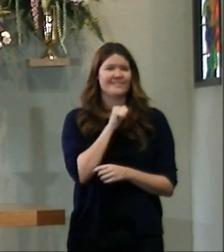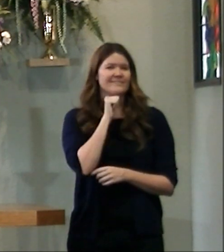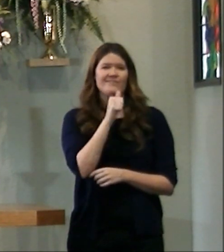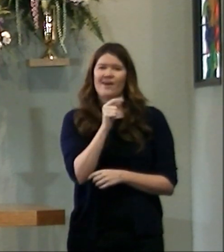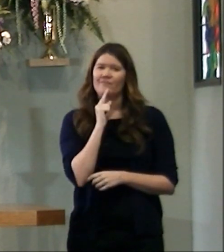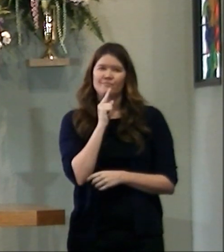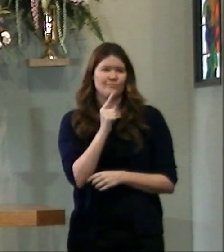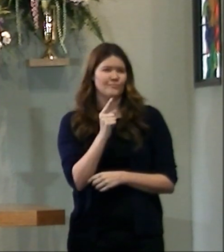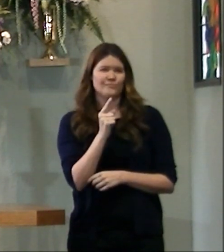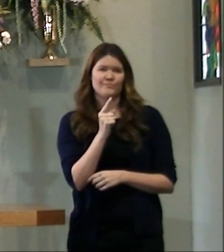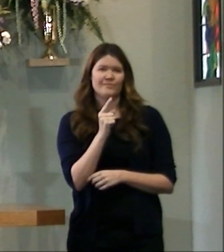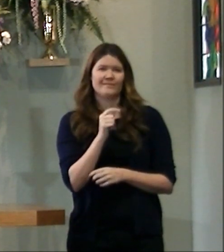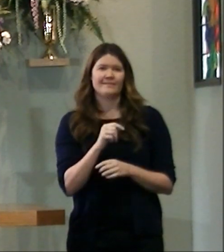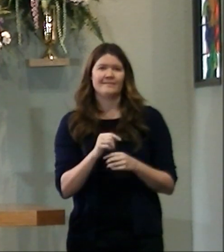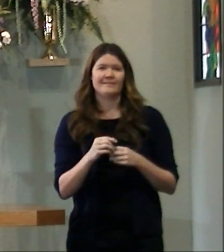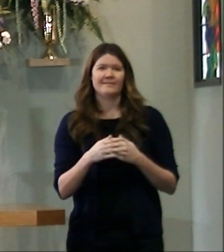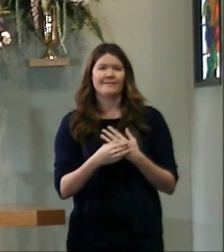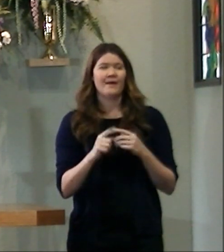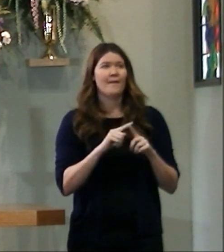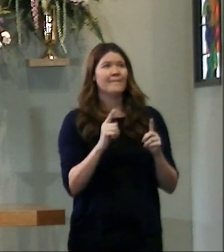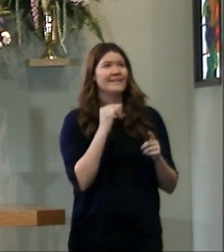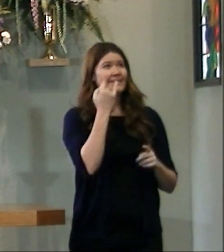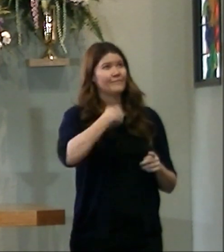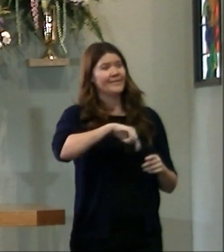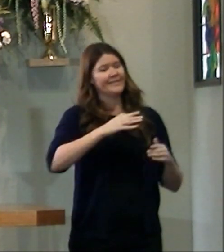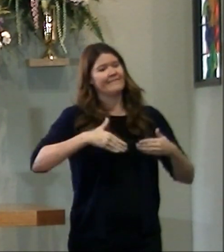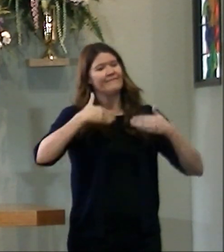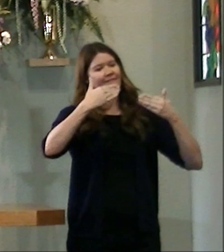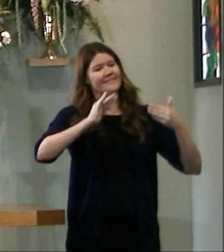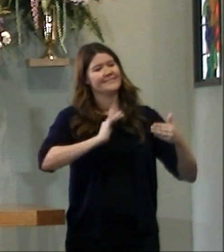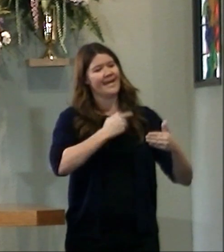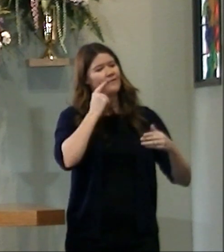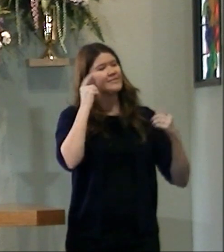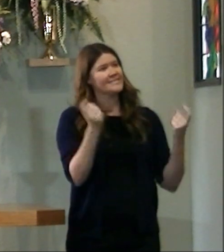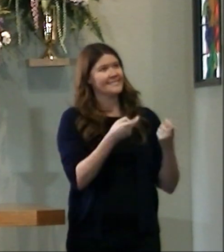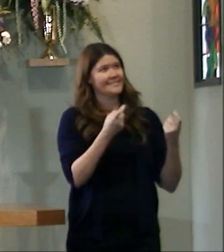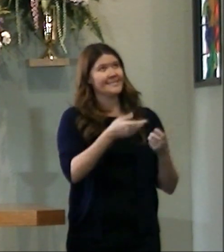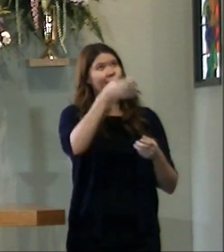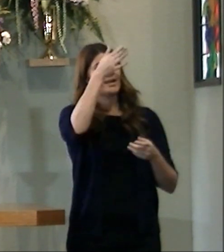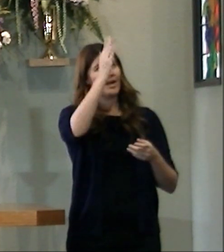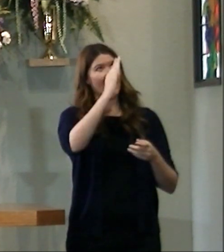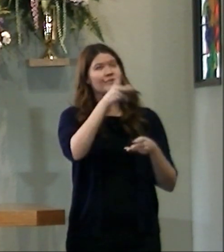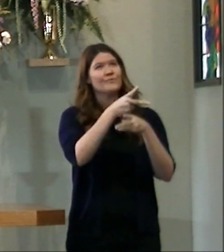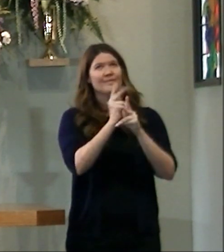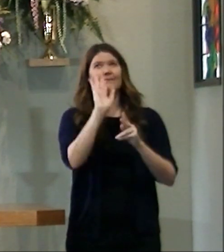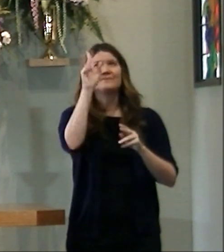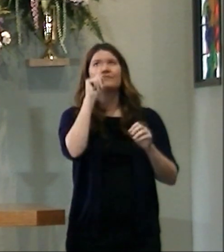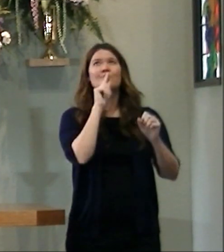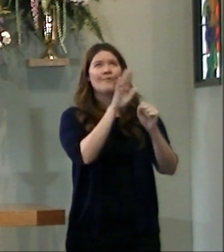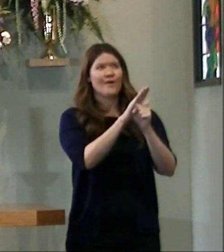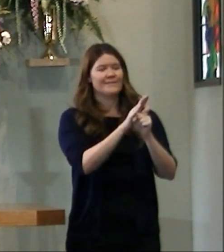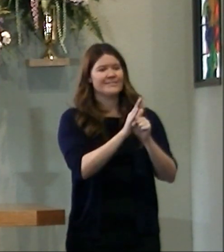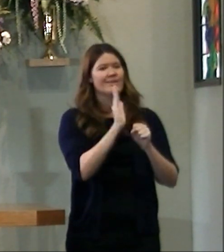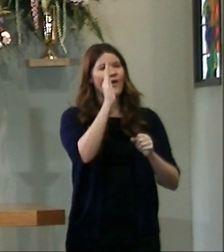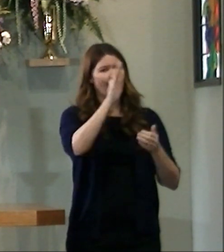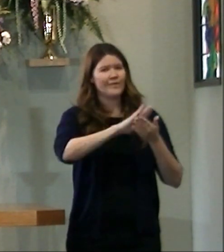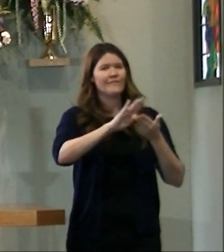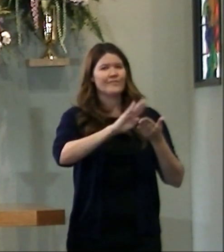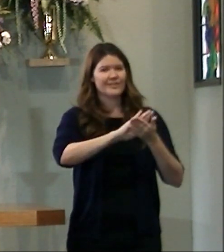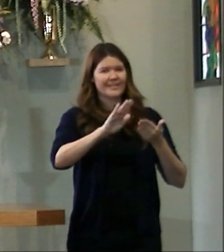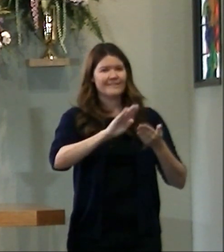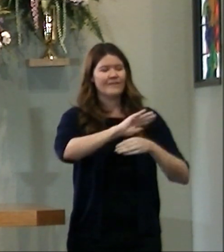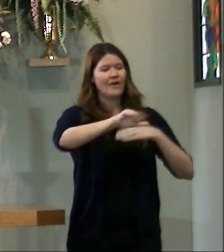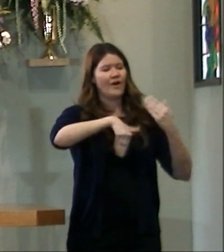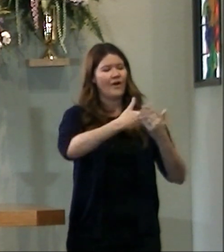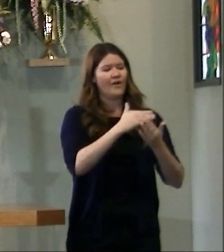truth is not in us. But if we confess our sins, God is faithful and just, and will forgive our